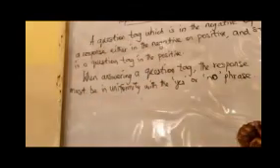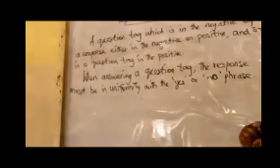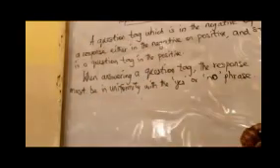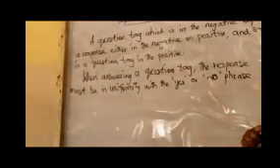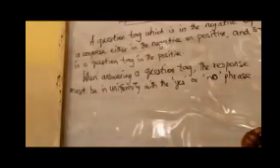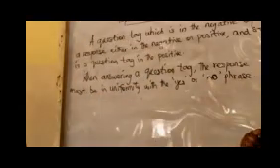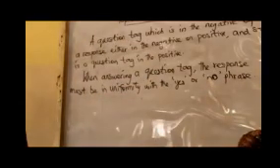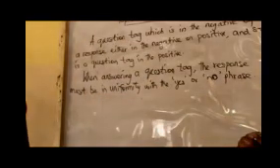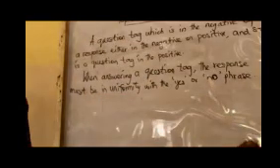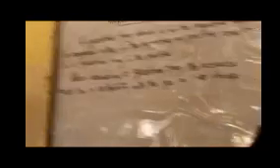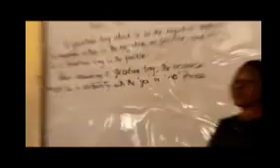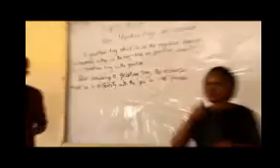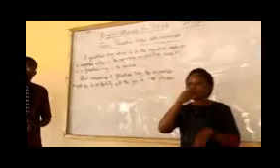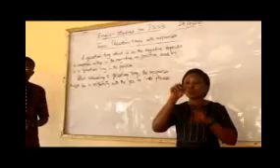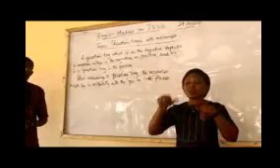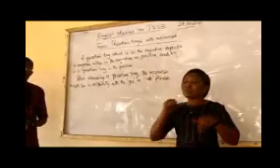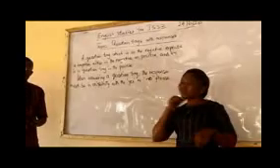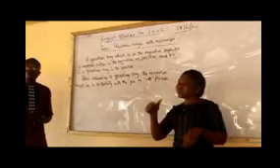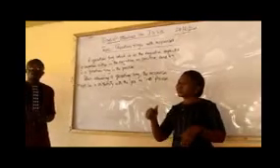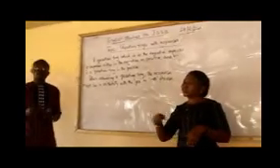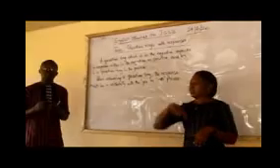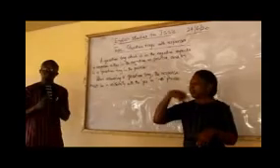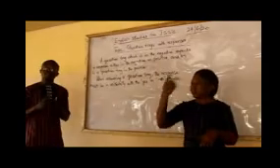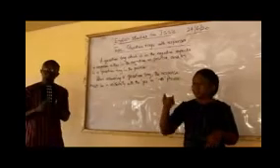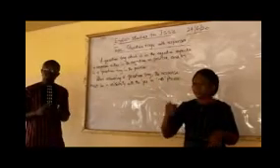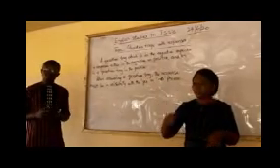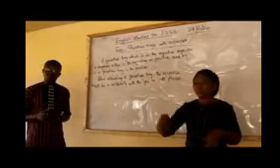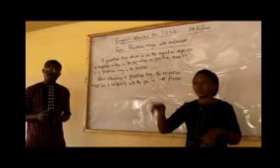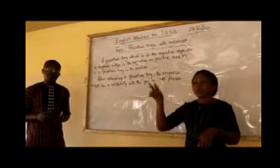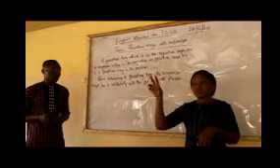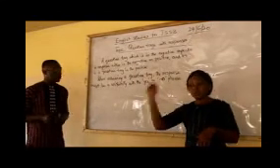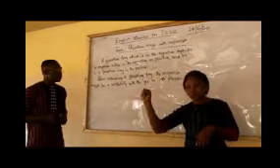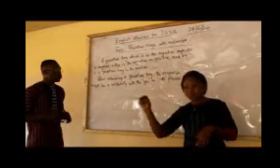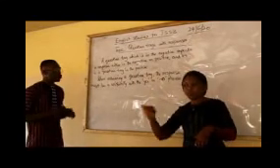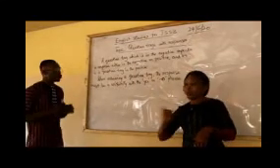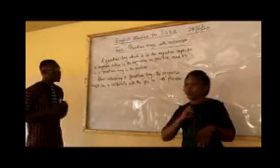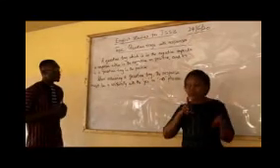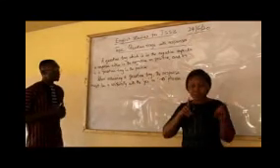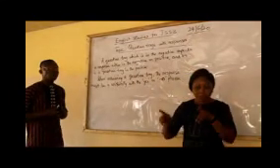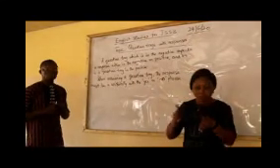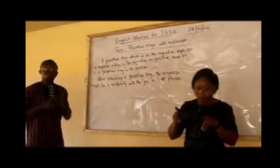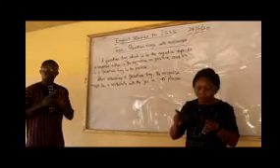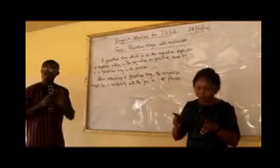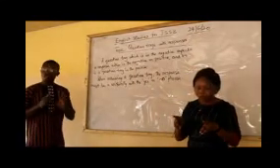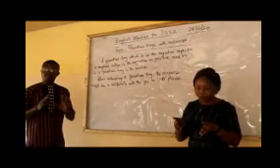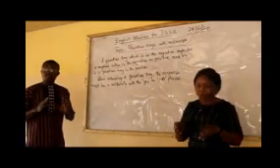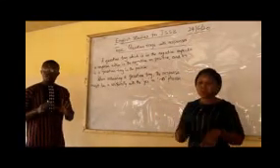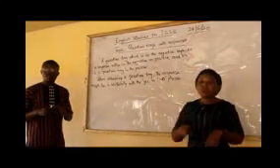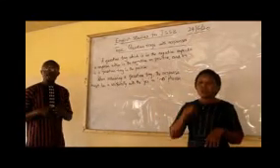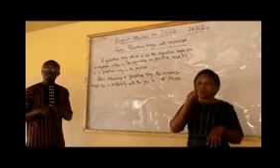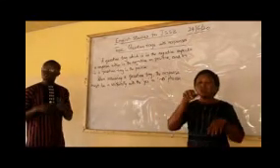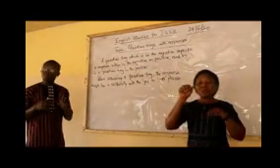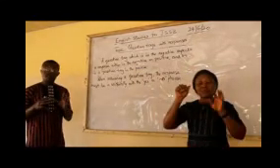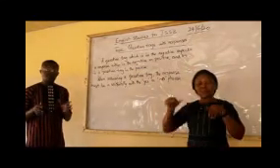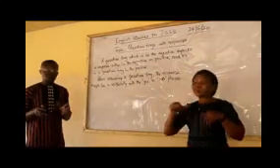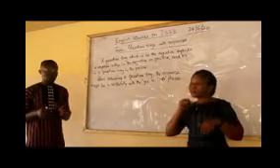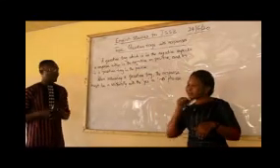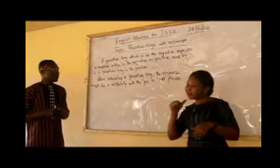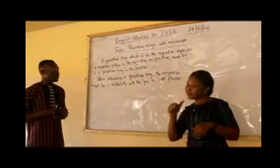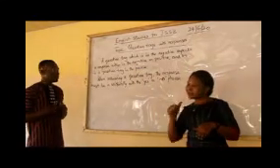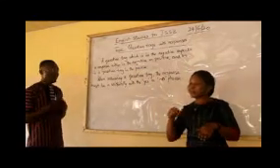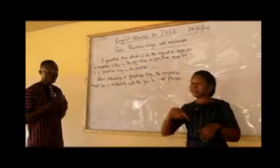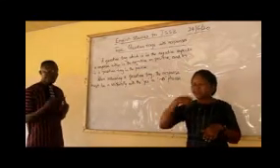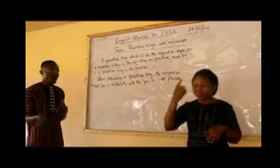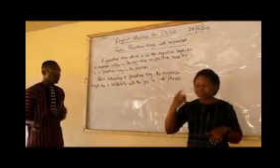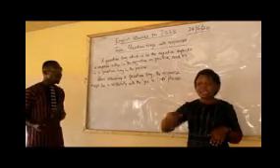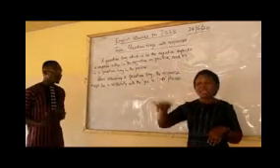You can't say no, I did. You can't say yes, I didn't.